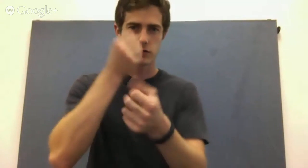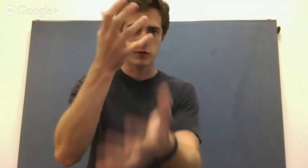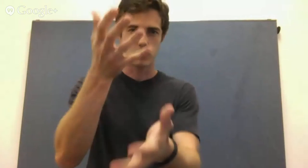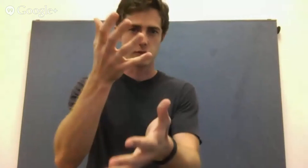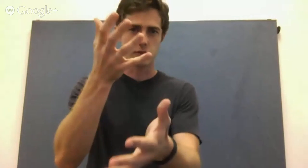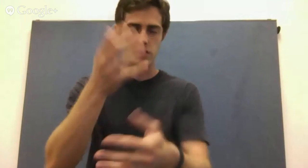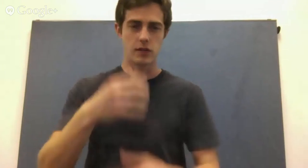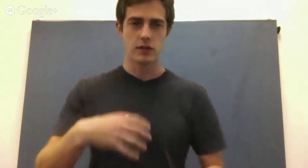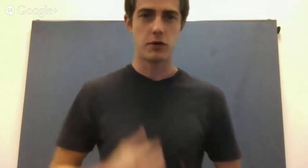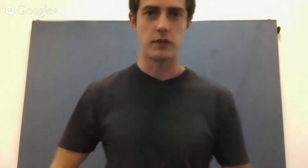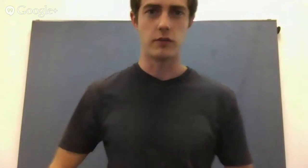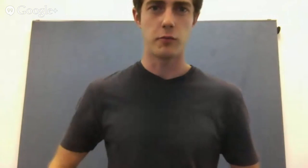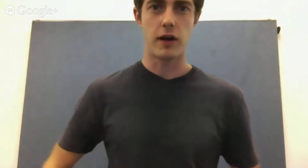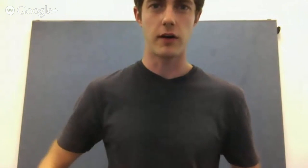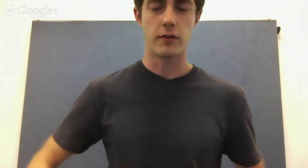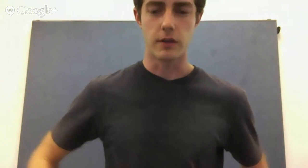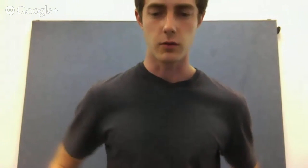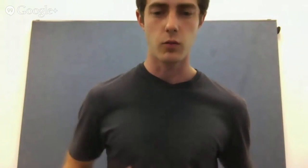goes like this, but Inspire is like, wow.